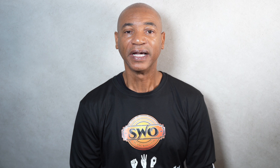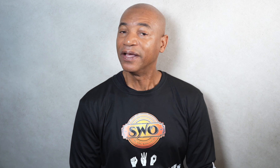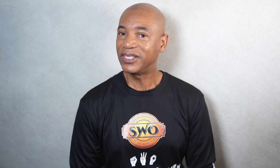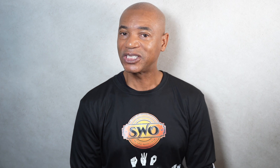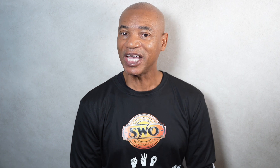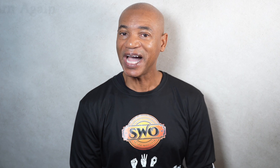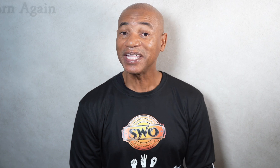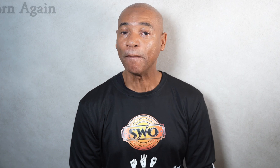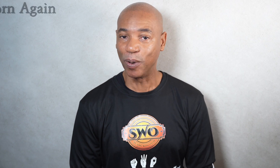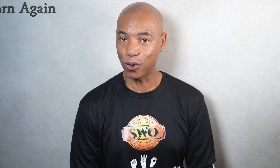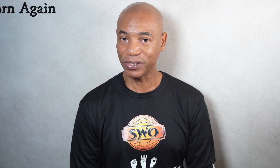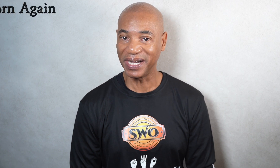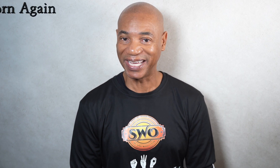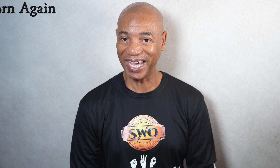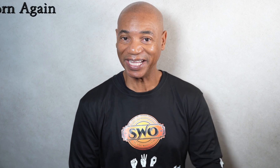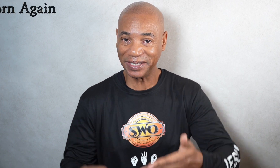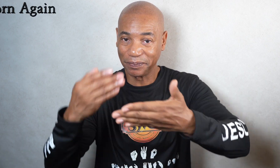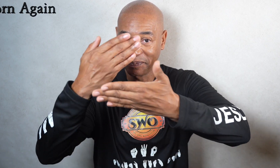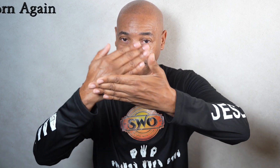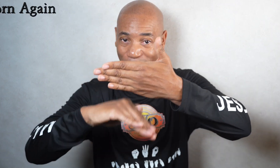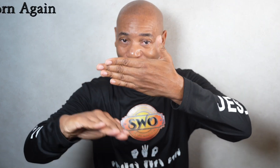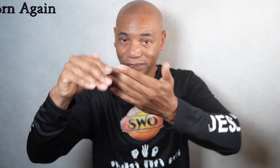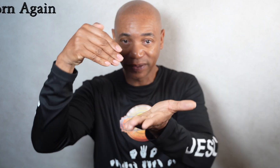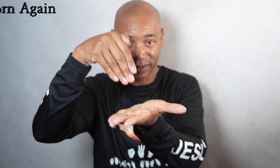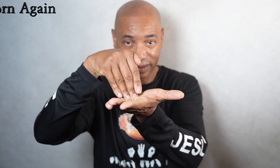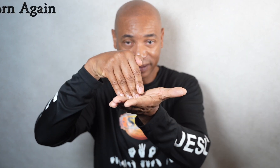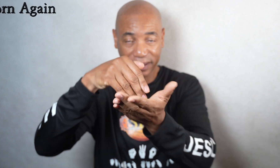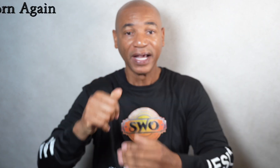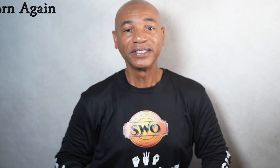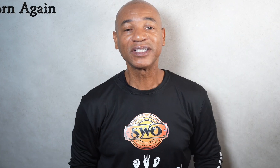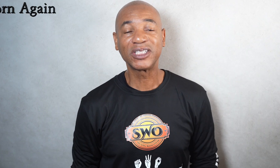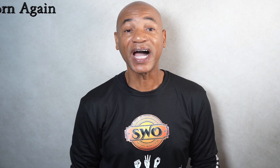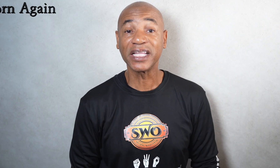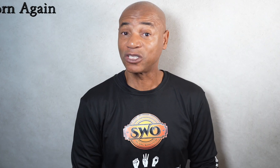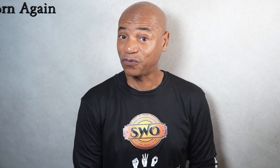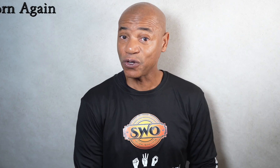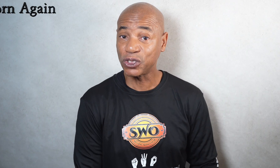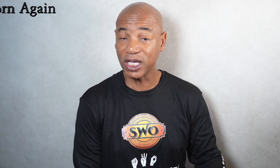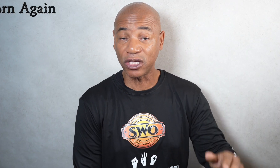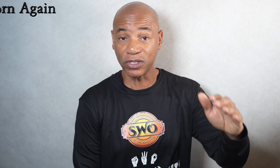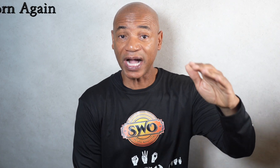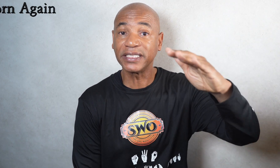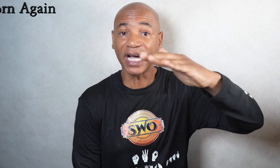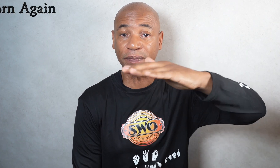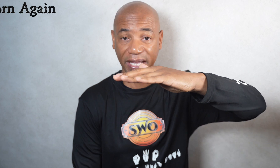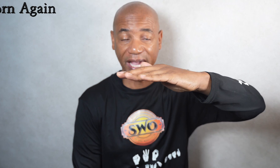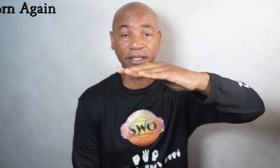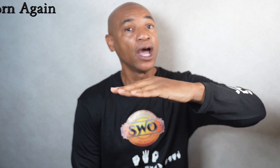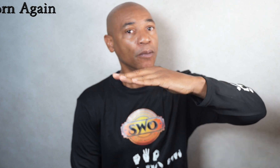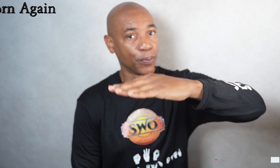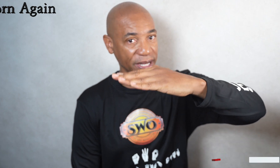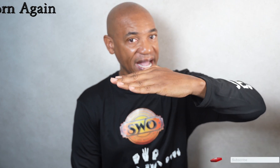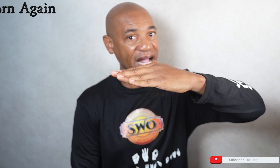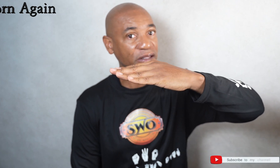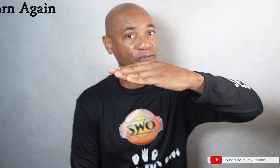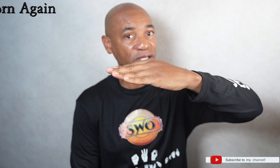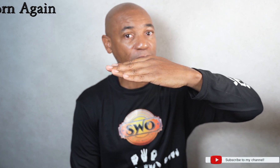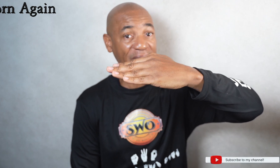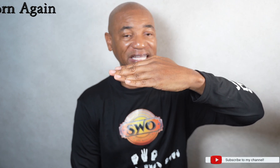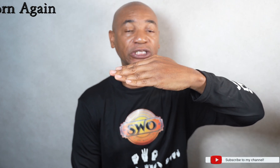The sign born again. To sign is first take your non-dominant hand, bring that out in front of the body